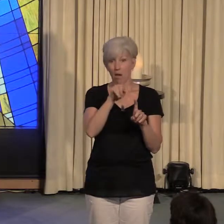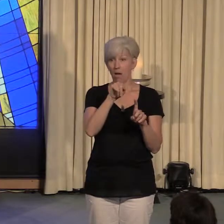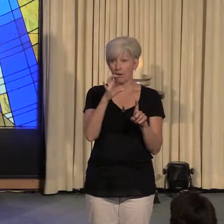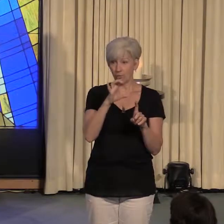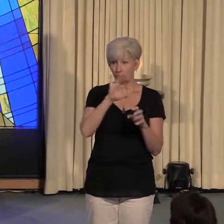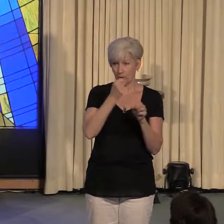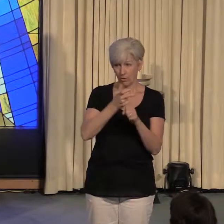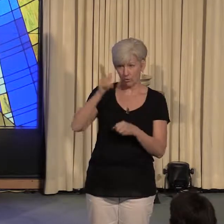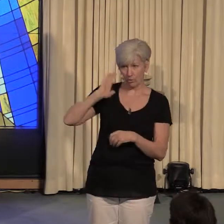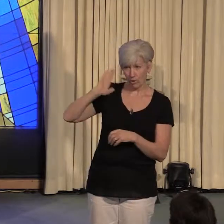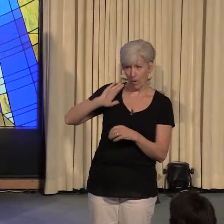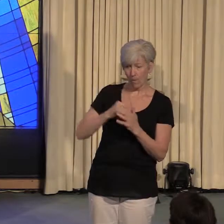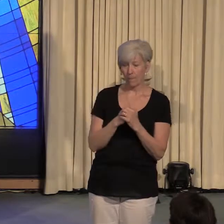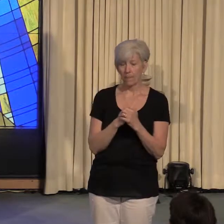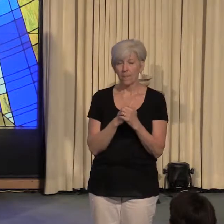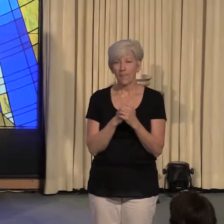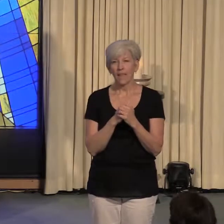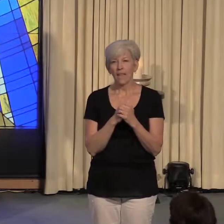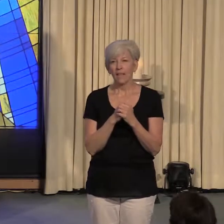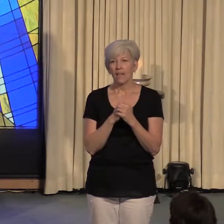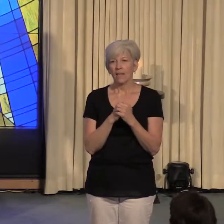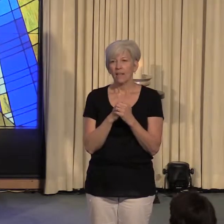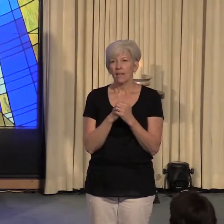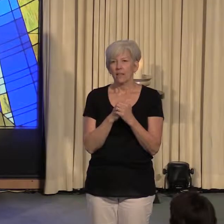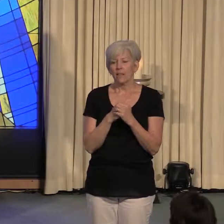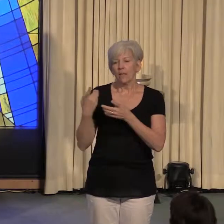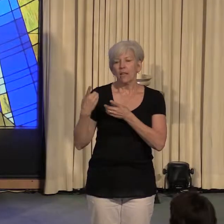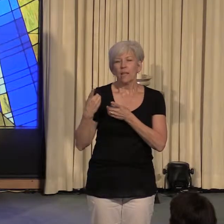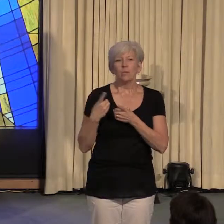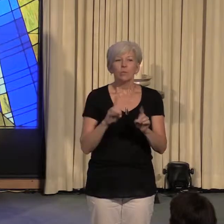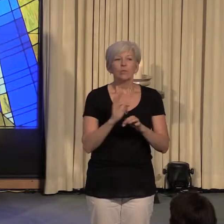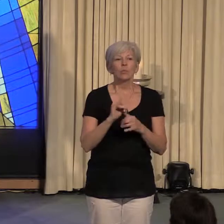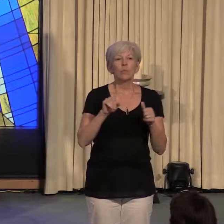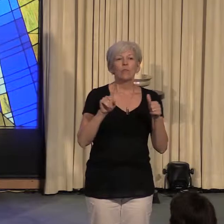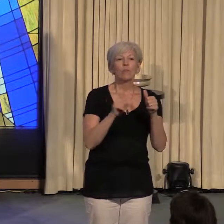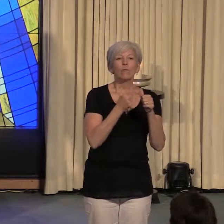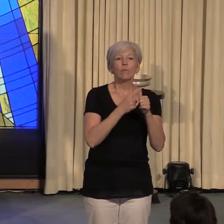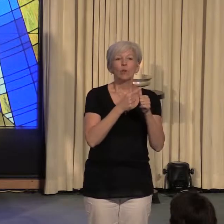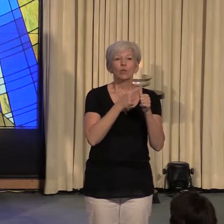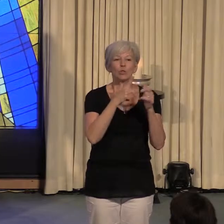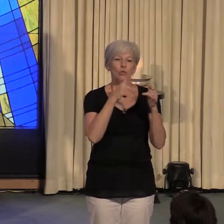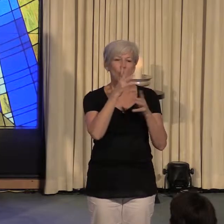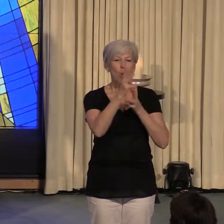ago. And it was during the First World War.